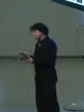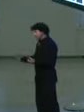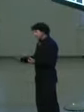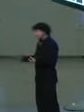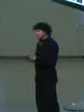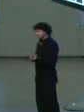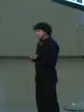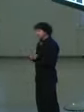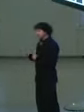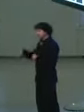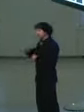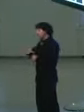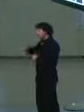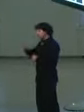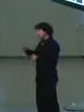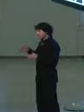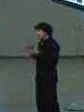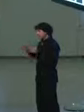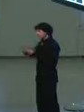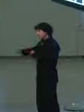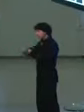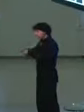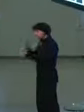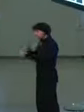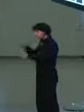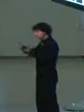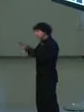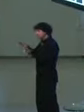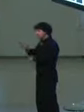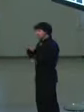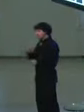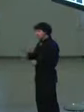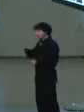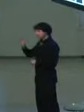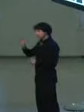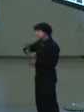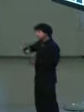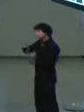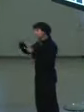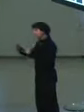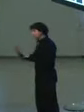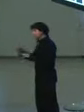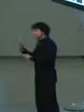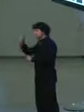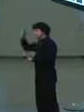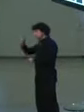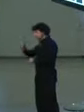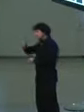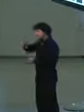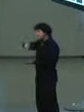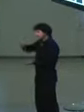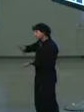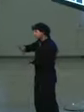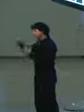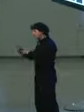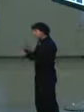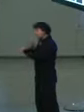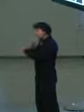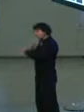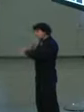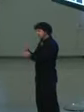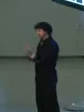as toys. And then the feature films came out and the comics, and all of these were carefully constructed